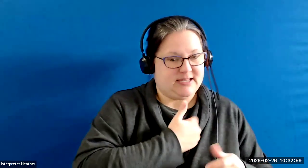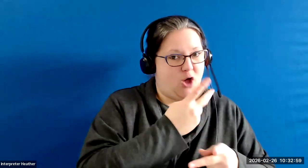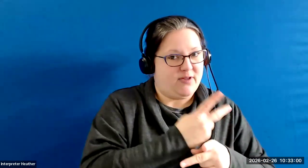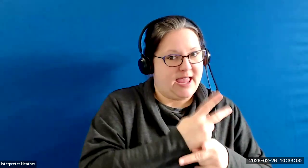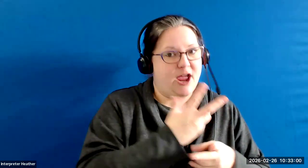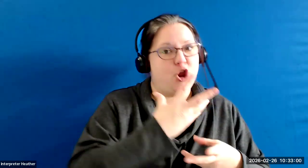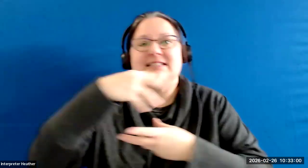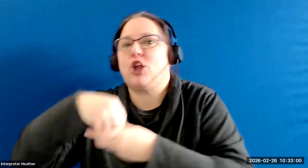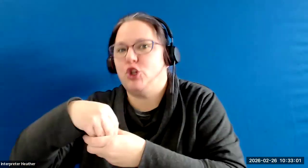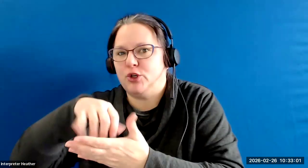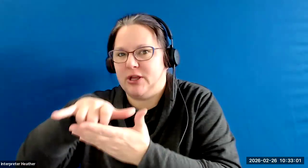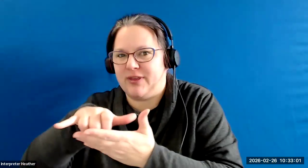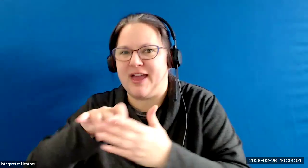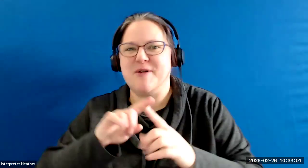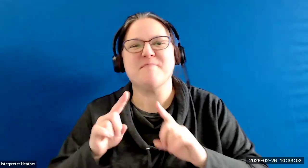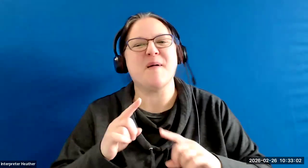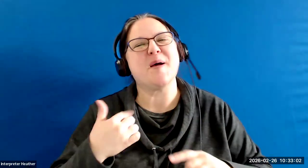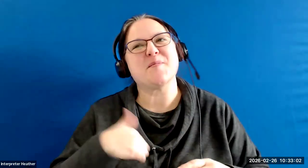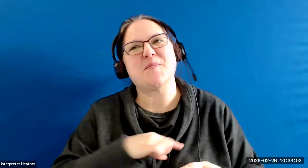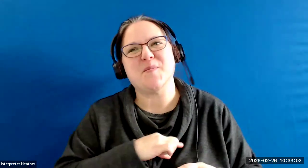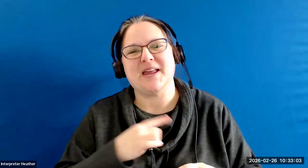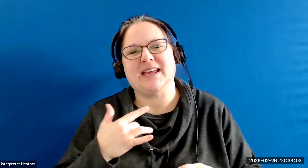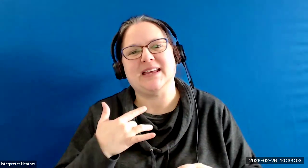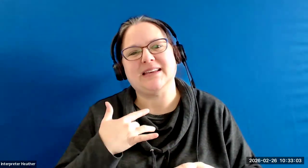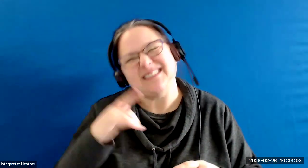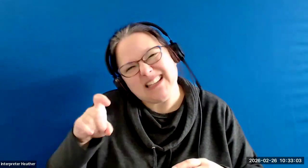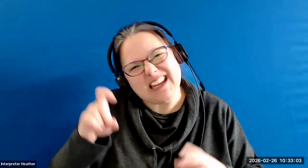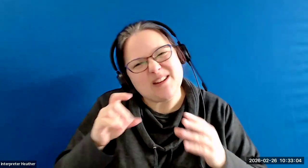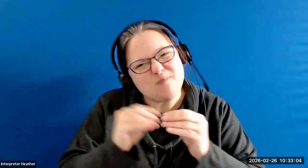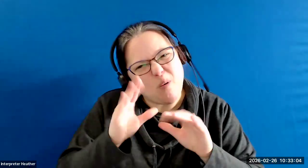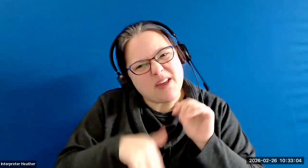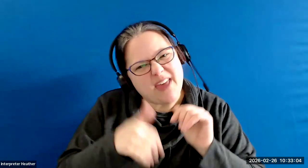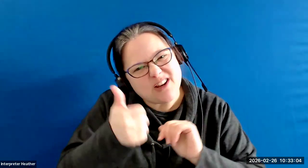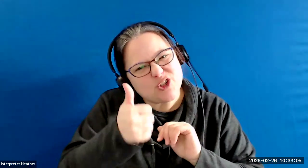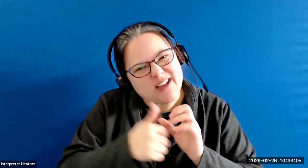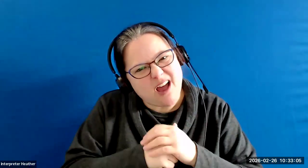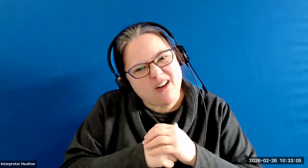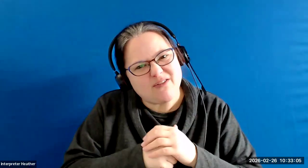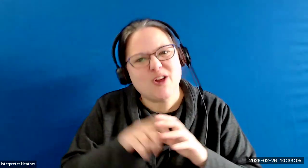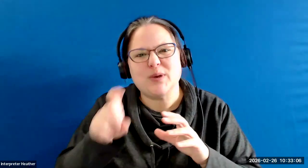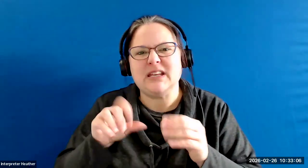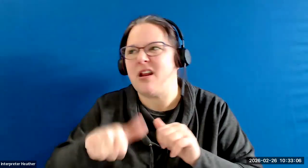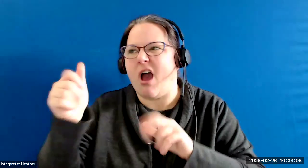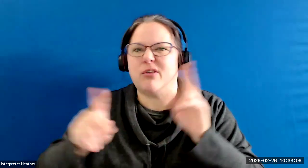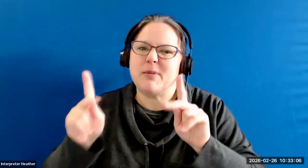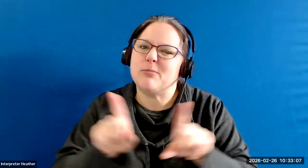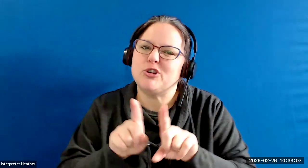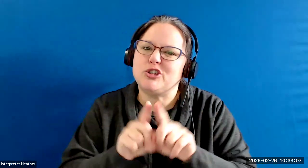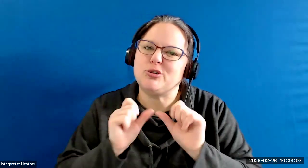that, but we tend to need more than just ourselves to keep ourselves nourished and alive.